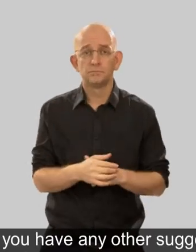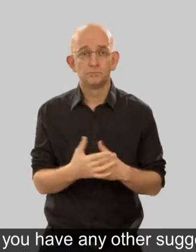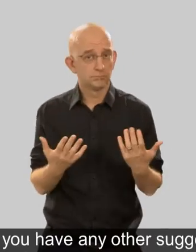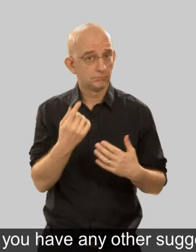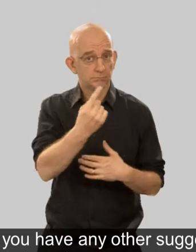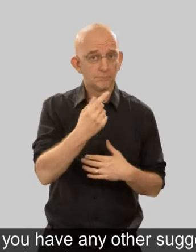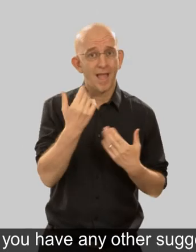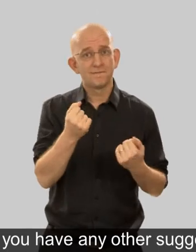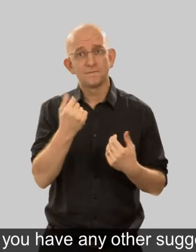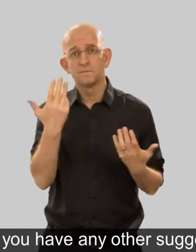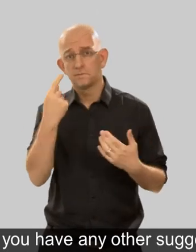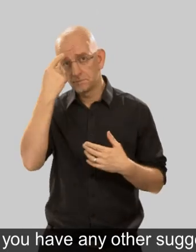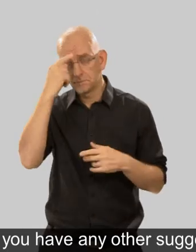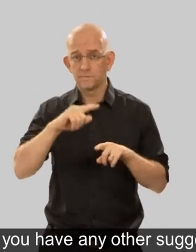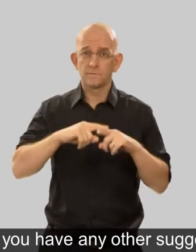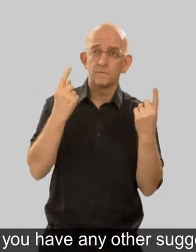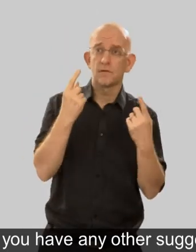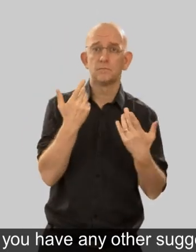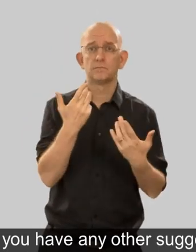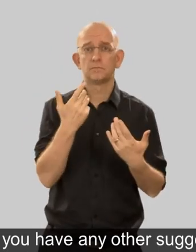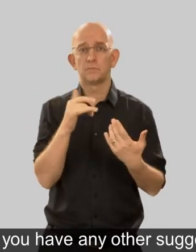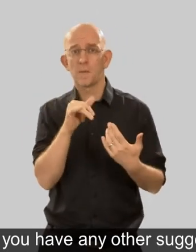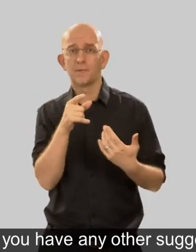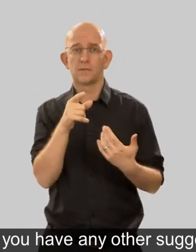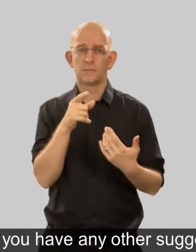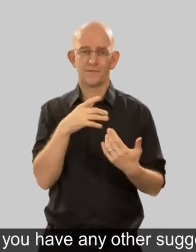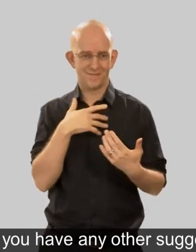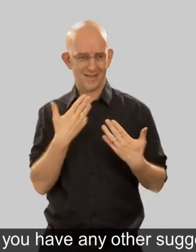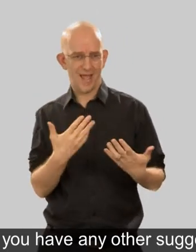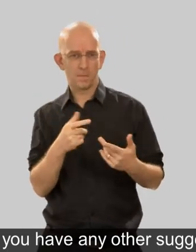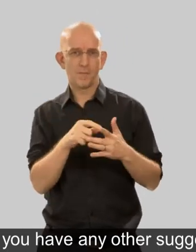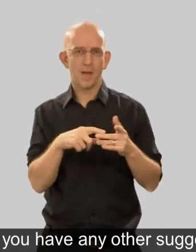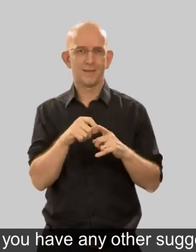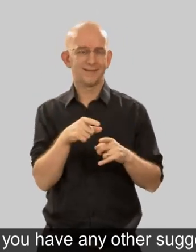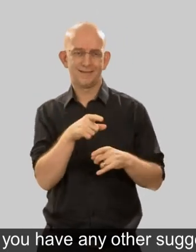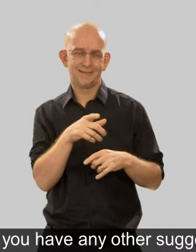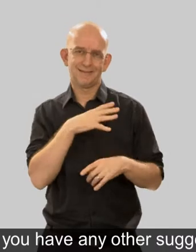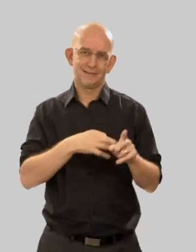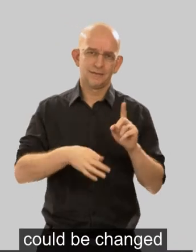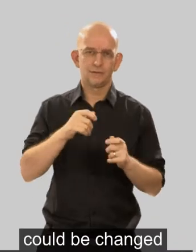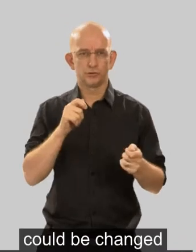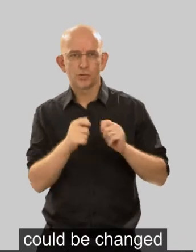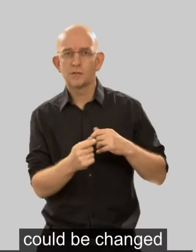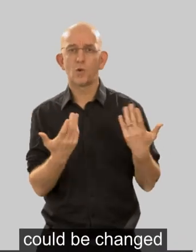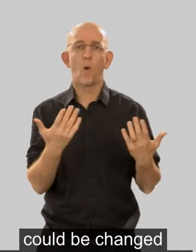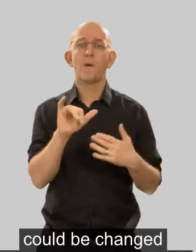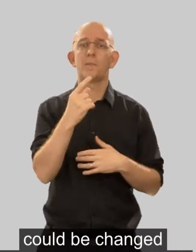Question 7. Do you have any other suggestions as to how the current system could be changed or any other